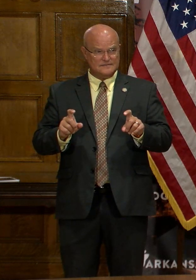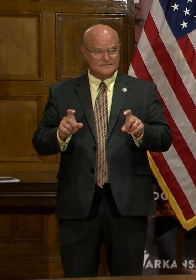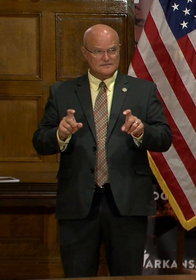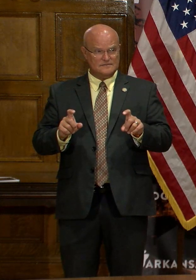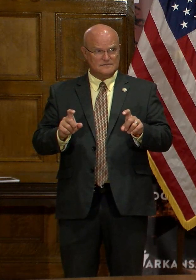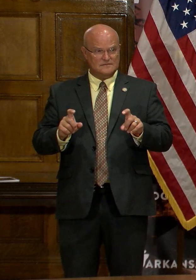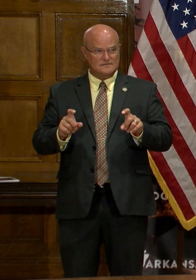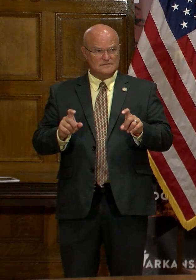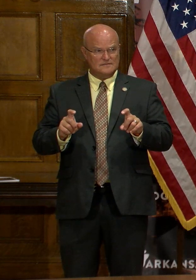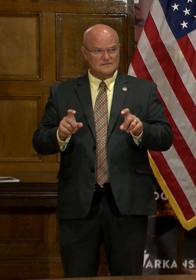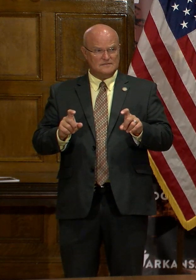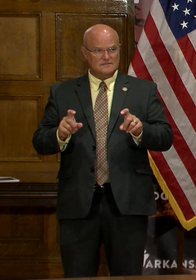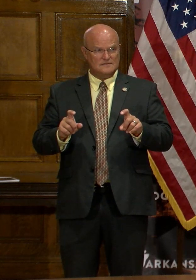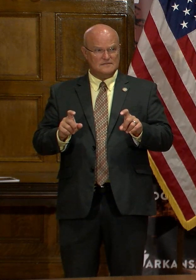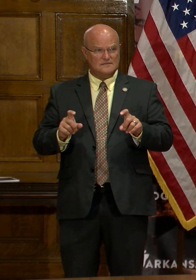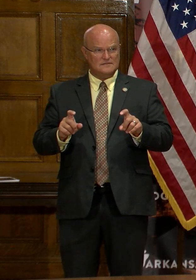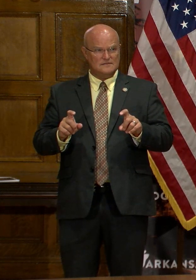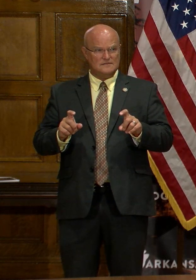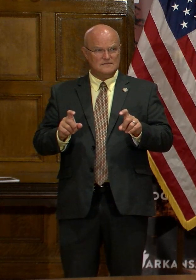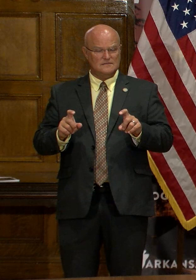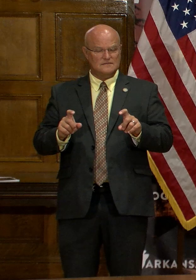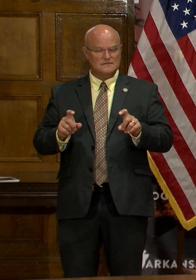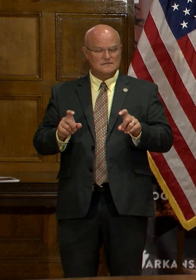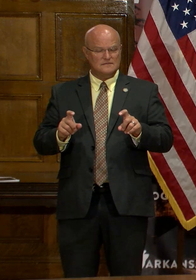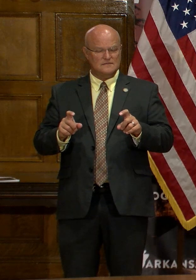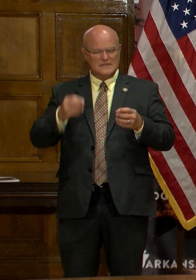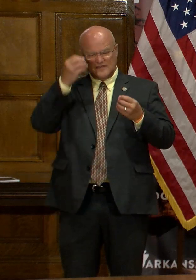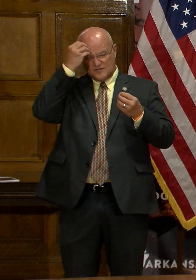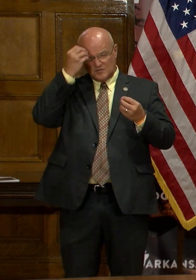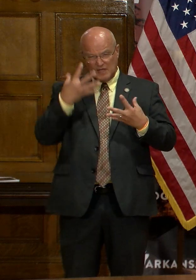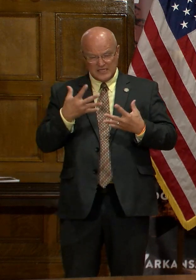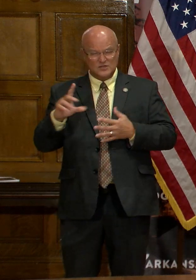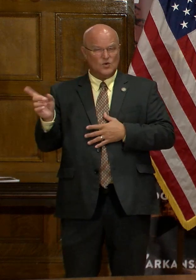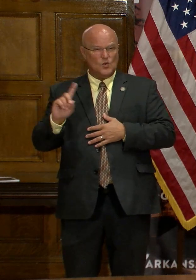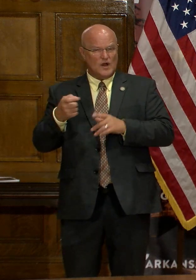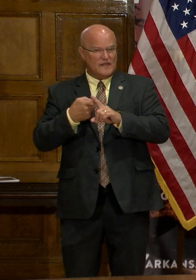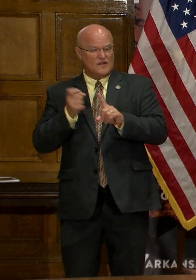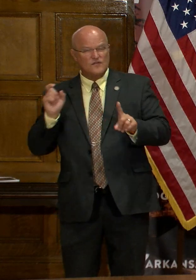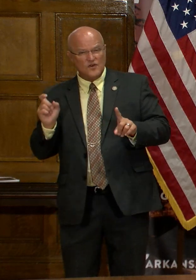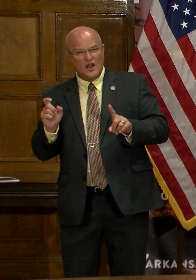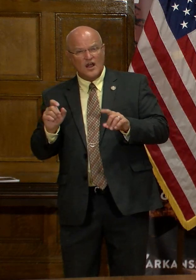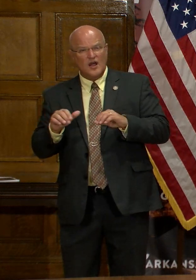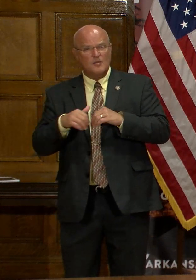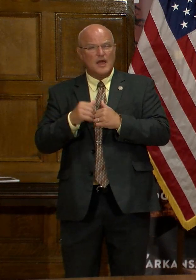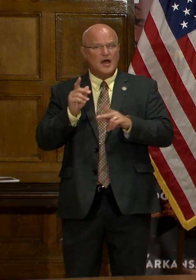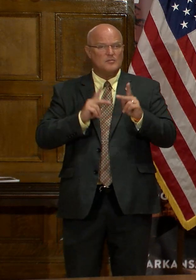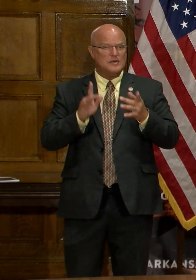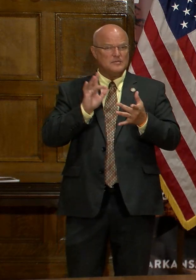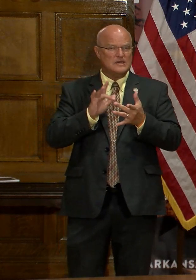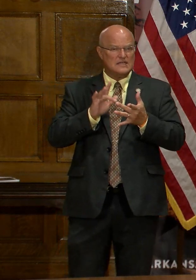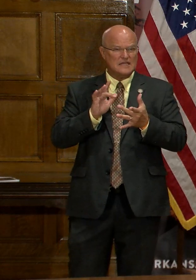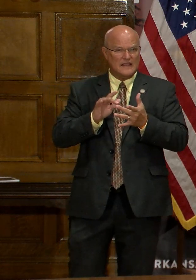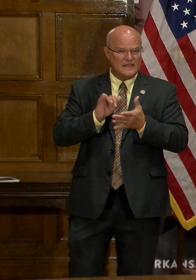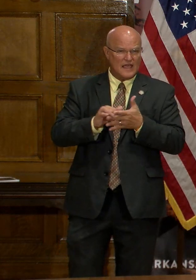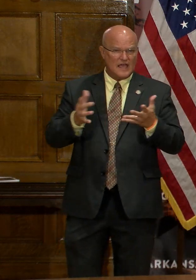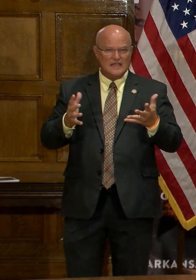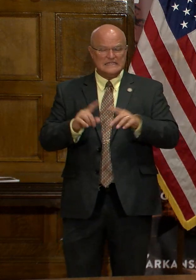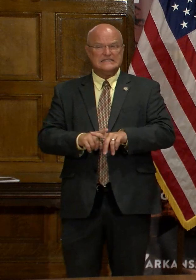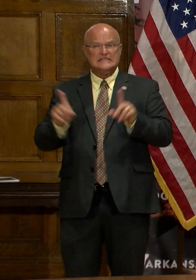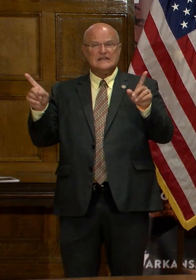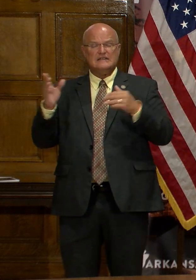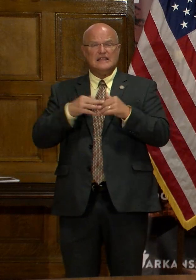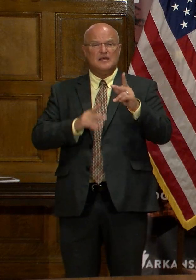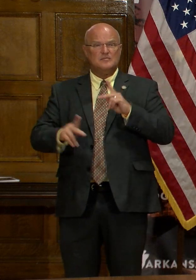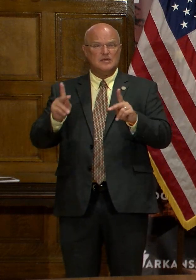do you have any information about where those are coming from, or how those are, the people getting tested for that are different than people